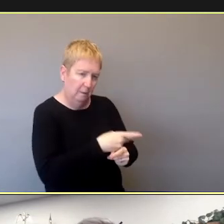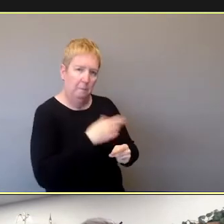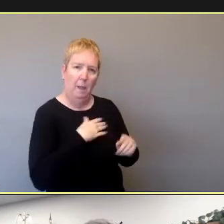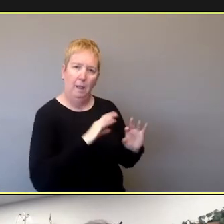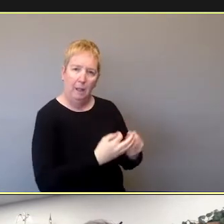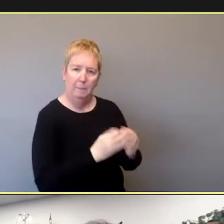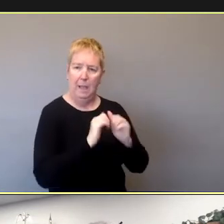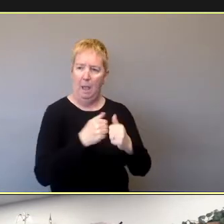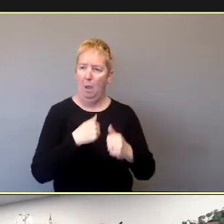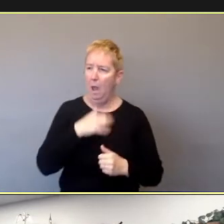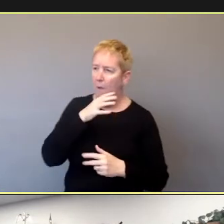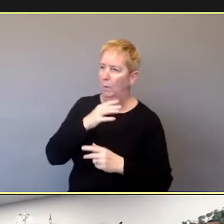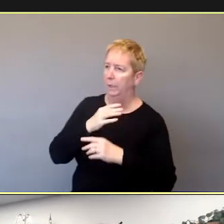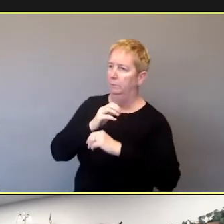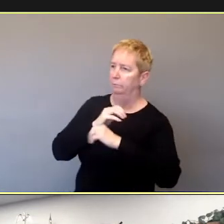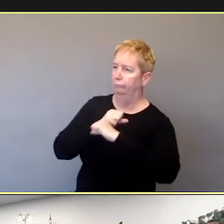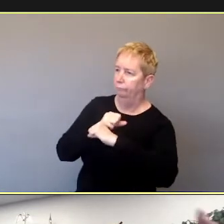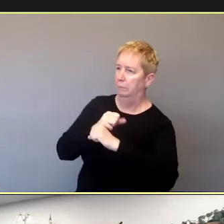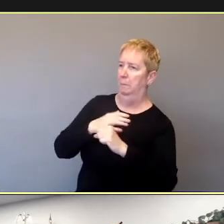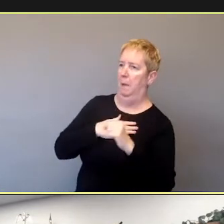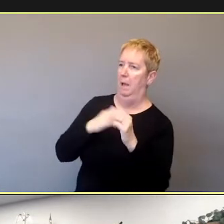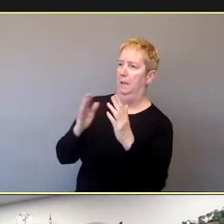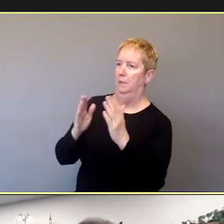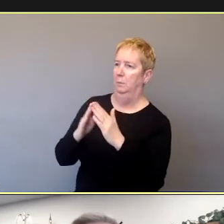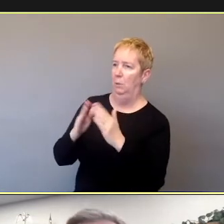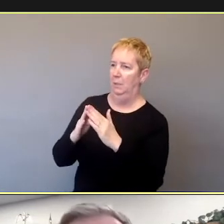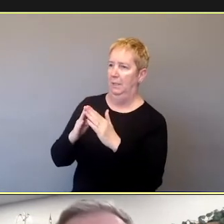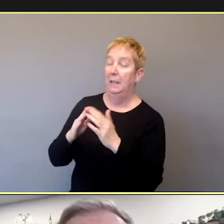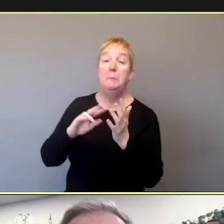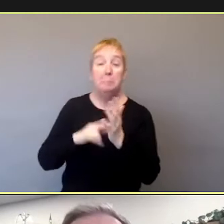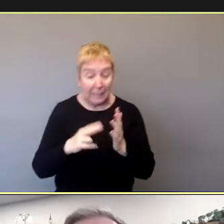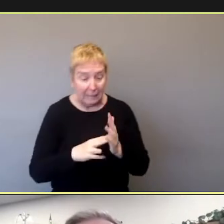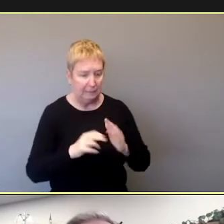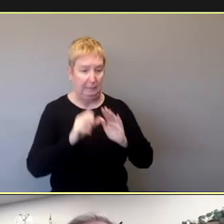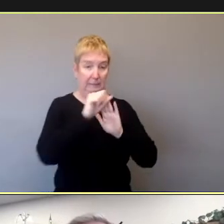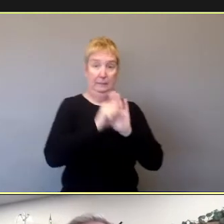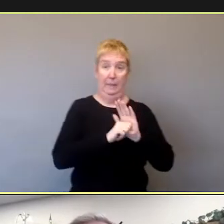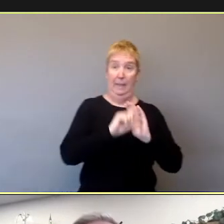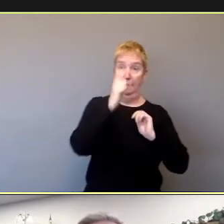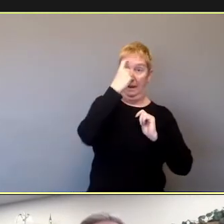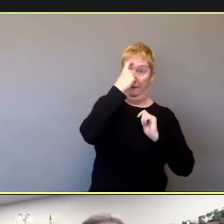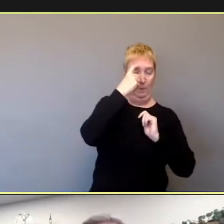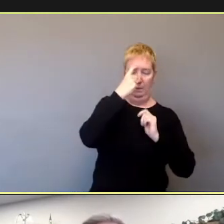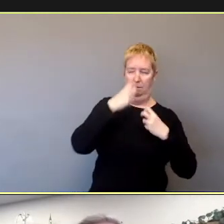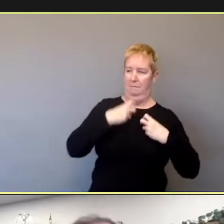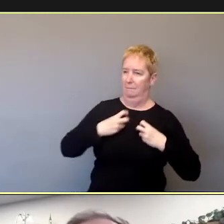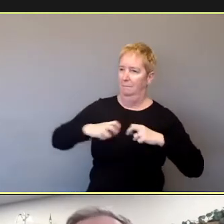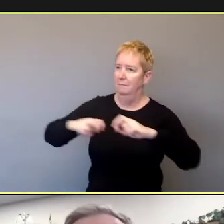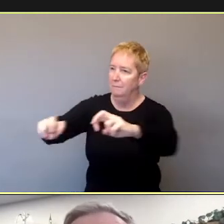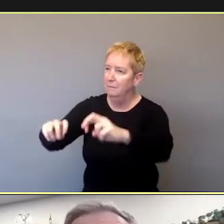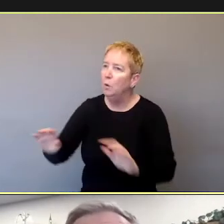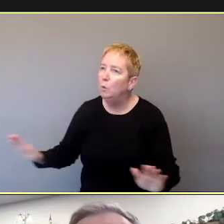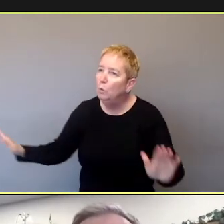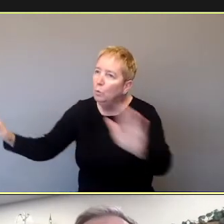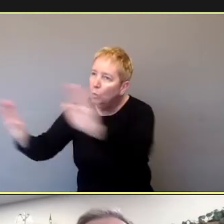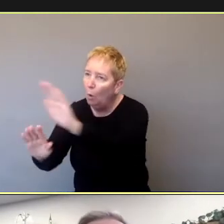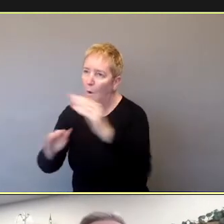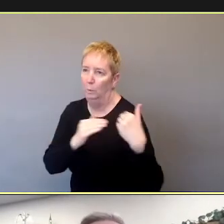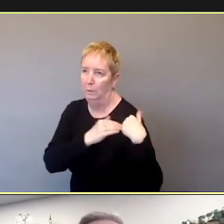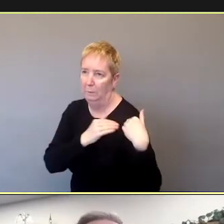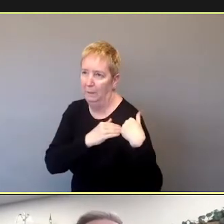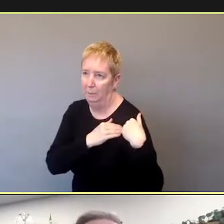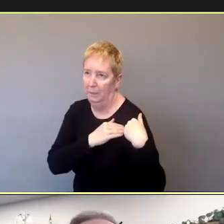safe has moved from state government to the individual. Some people are certainly very glad to have